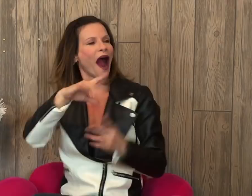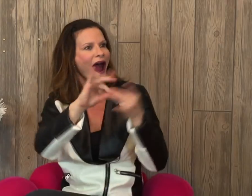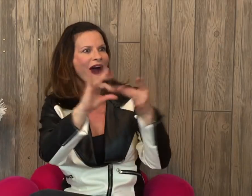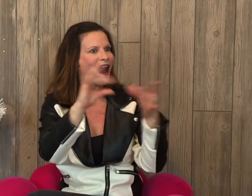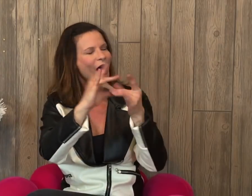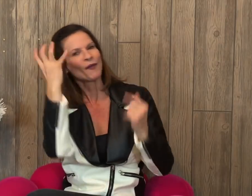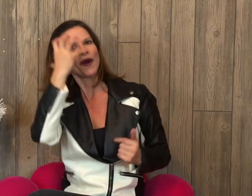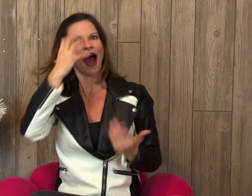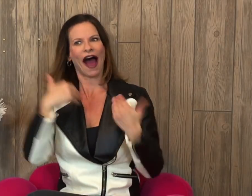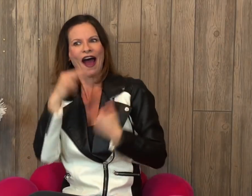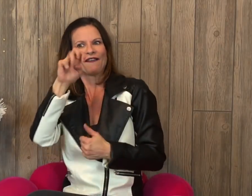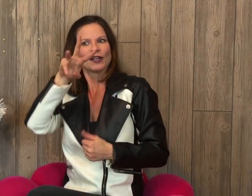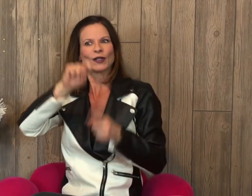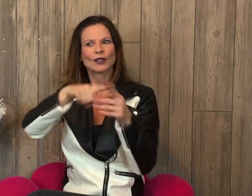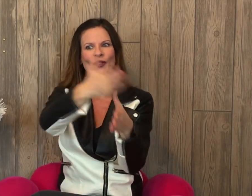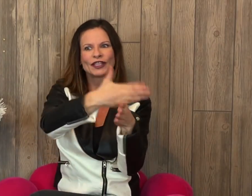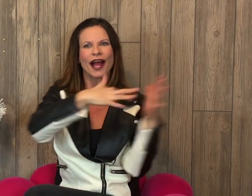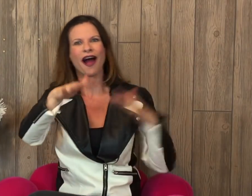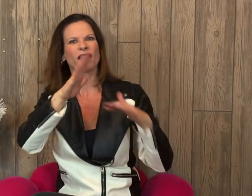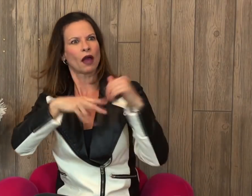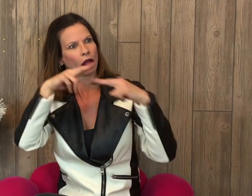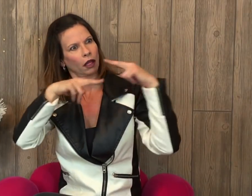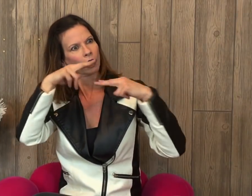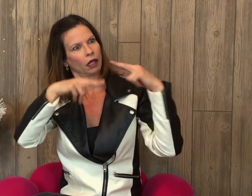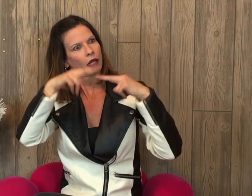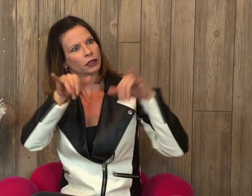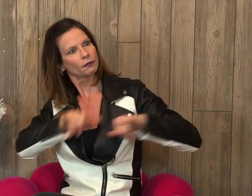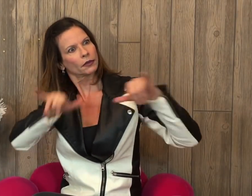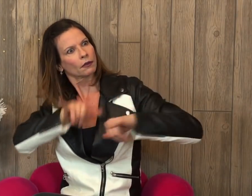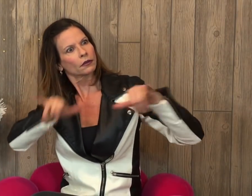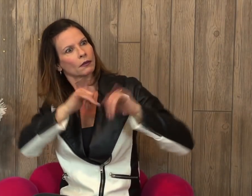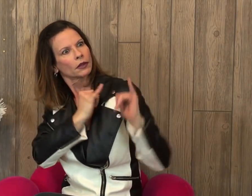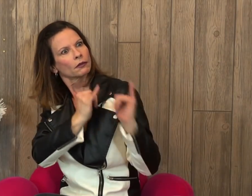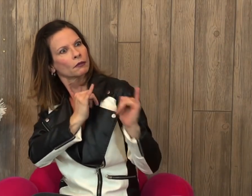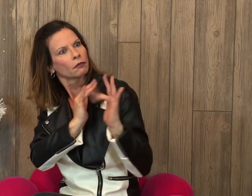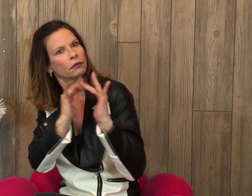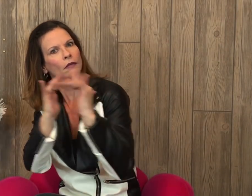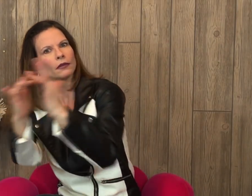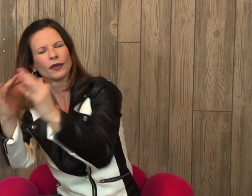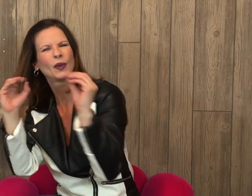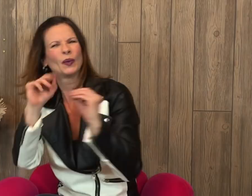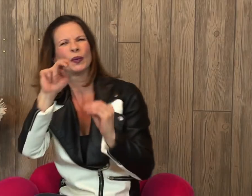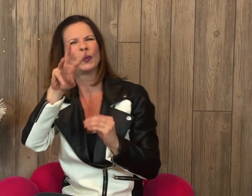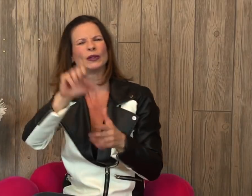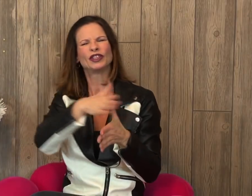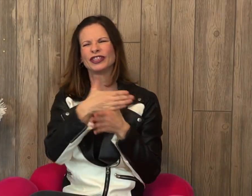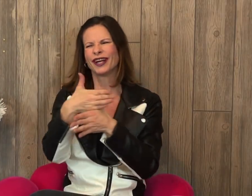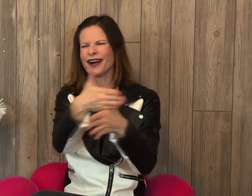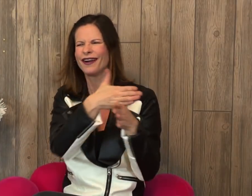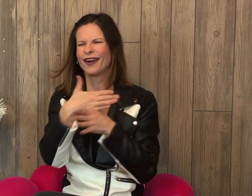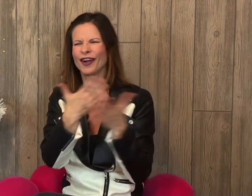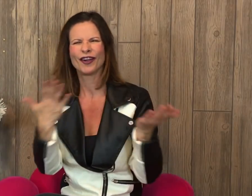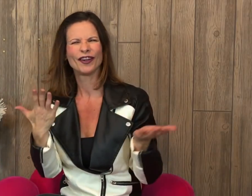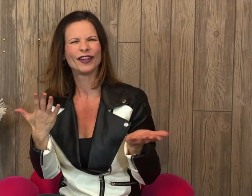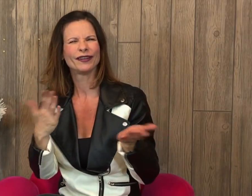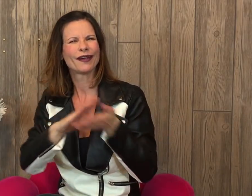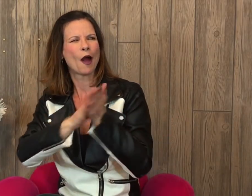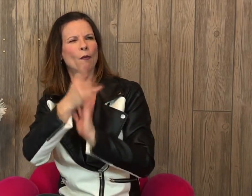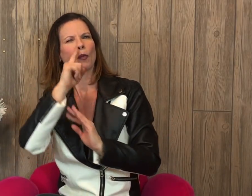come back and fill you in on how great of a time they had. They'll actually have news to share as opposed to doing the same old